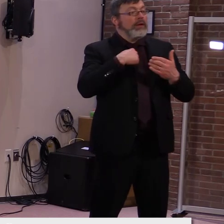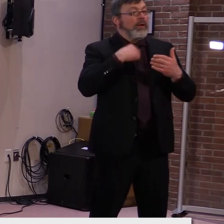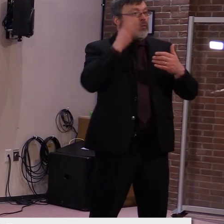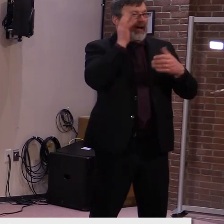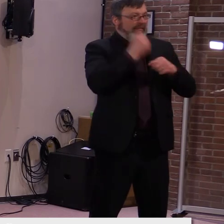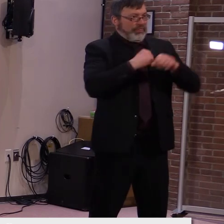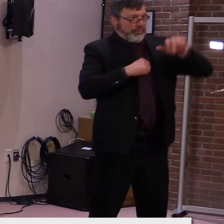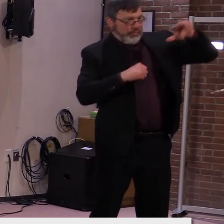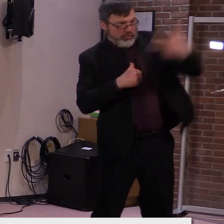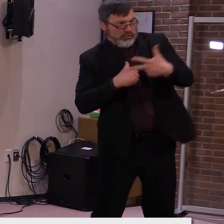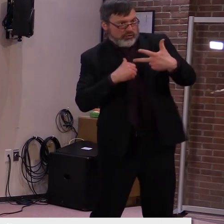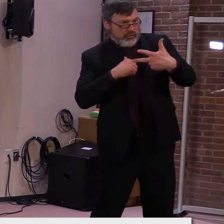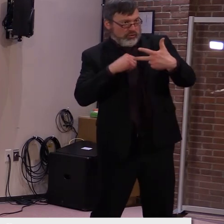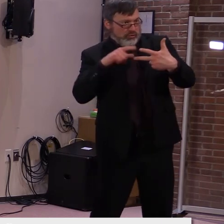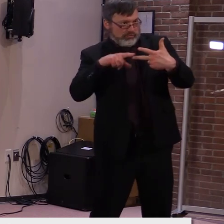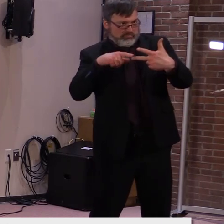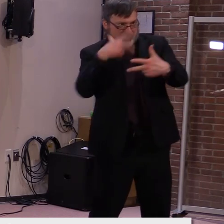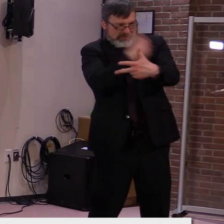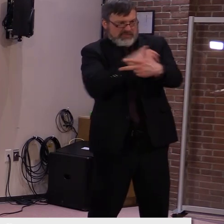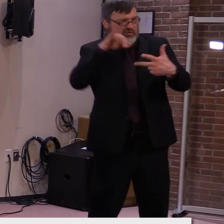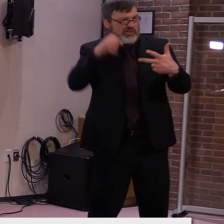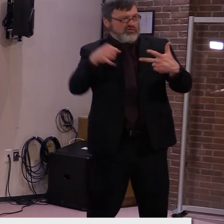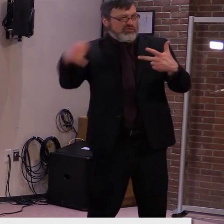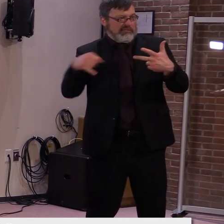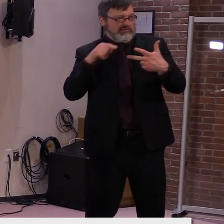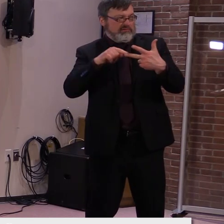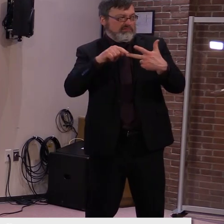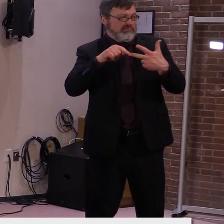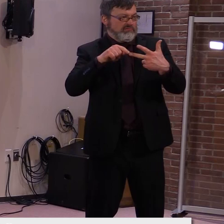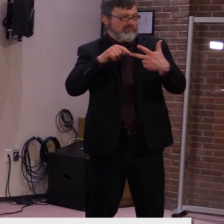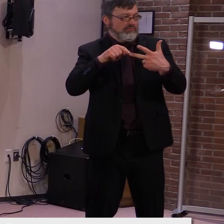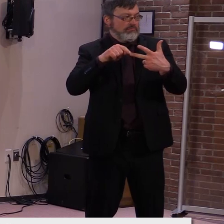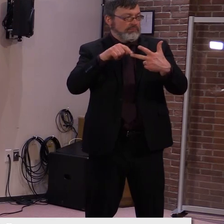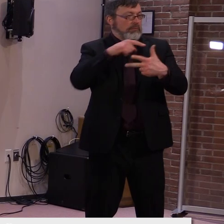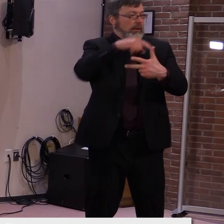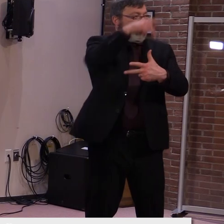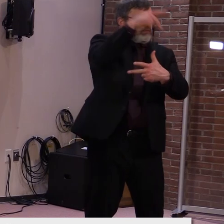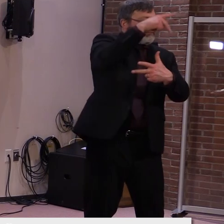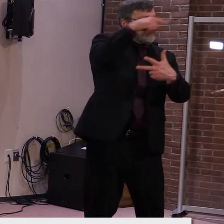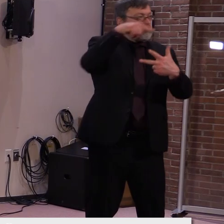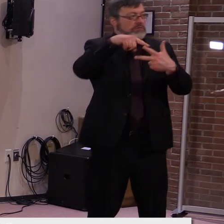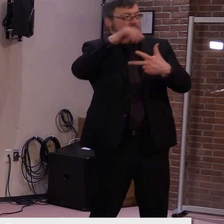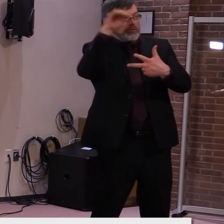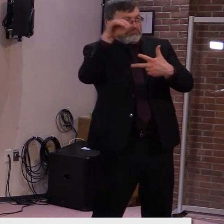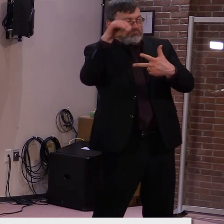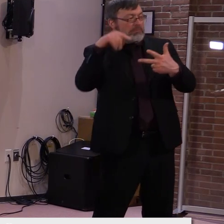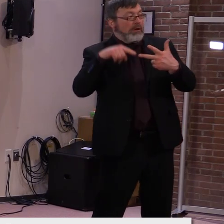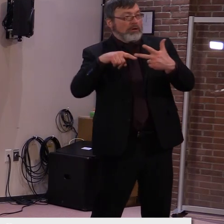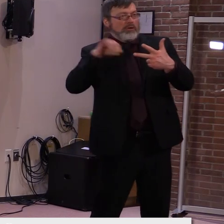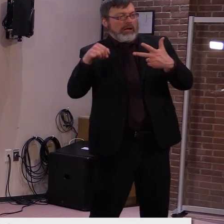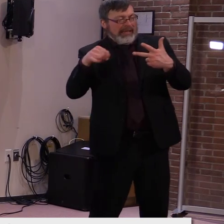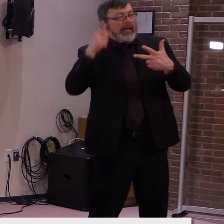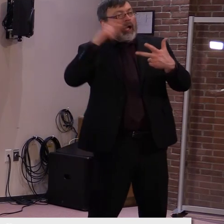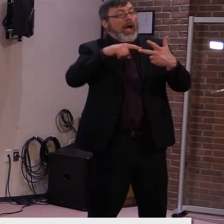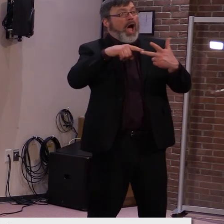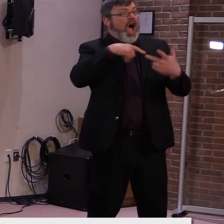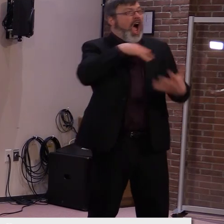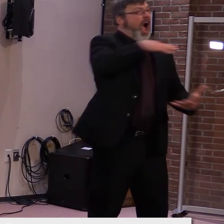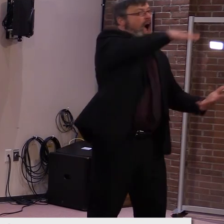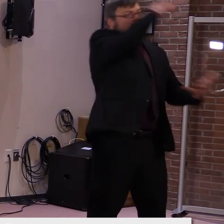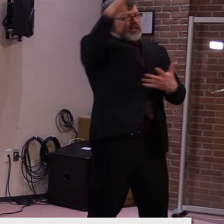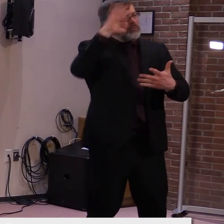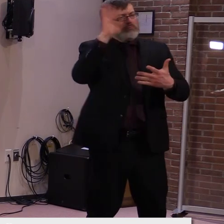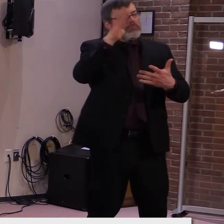to augment, and that's extra doses of Pfizer's vaccine that came back through the long-term